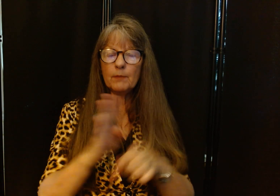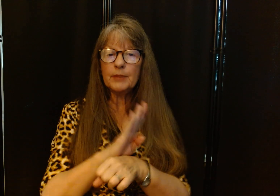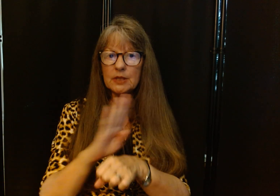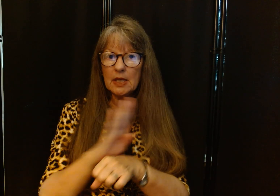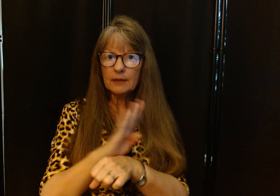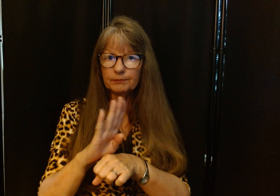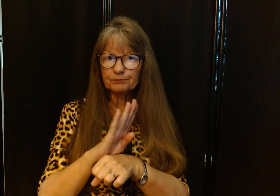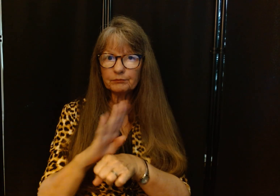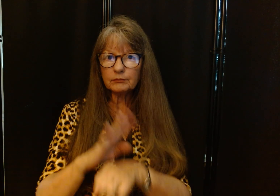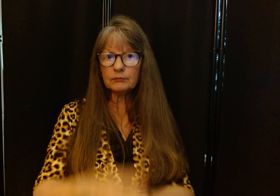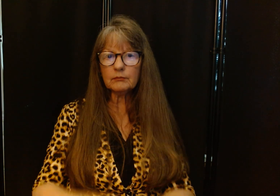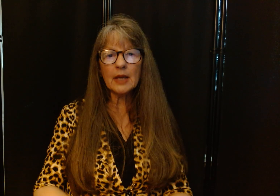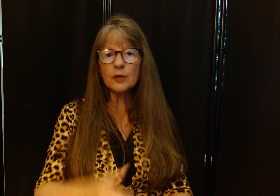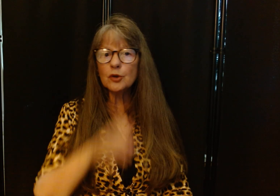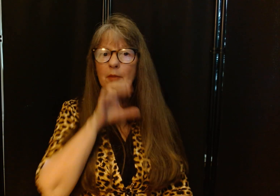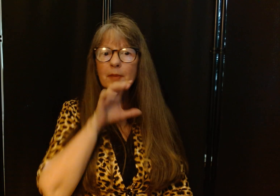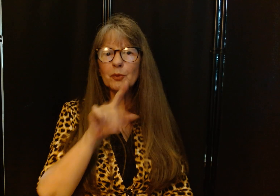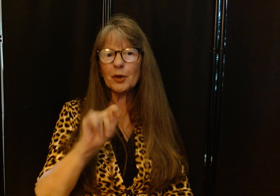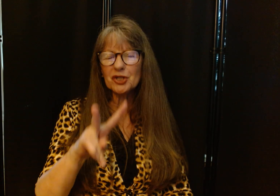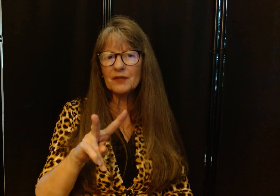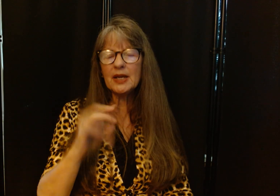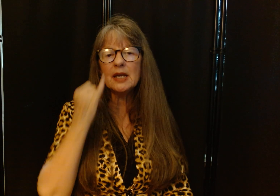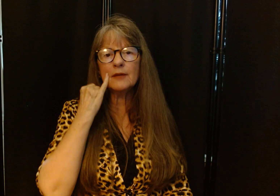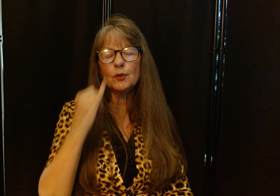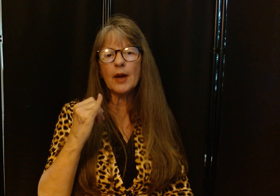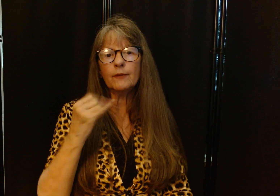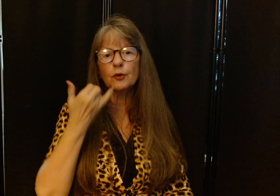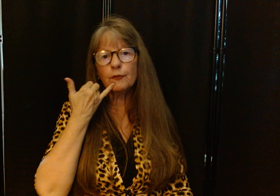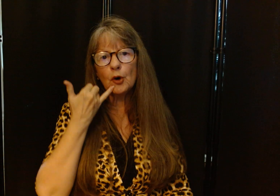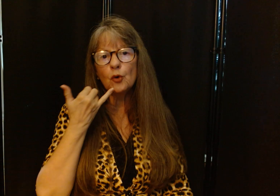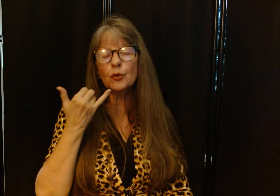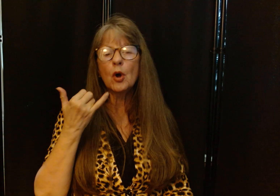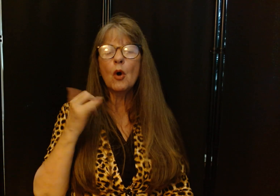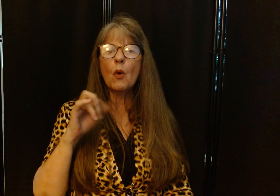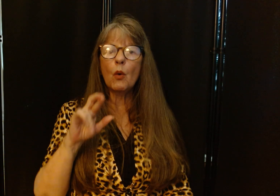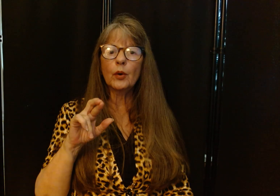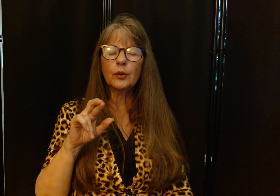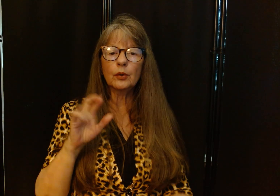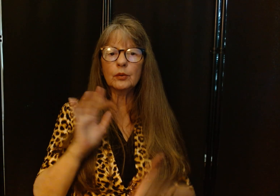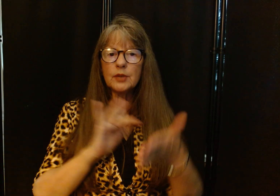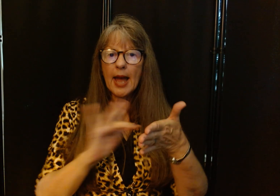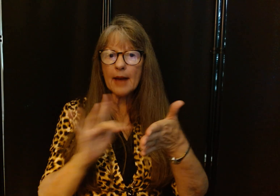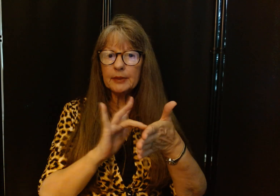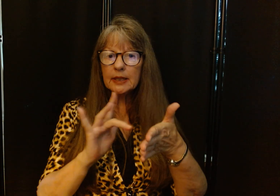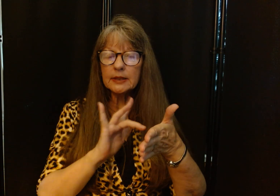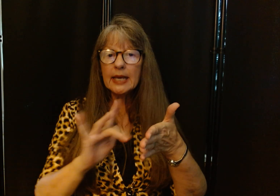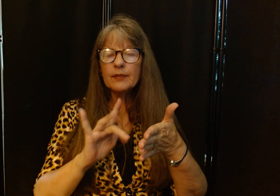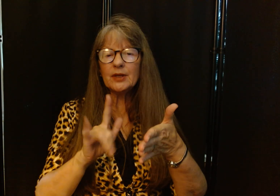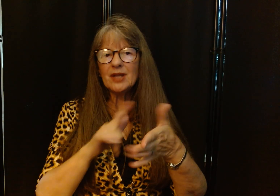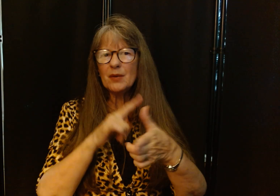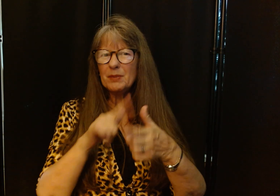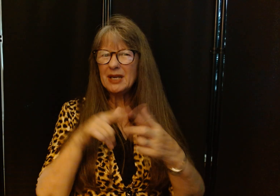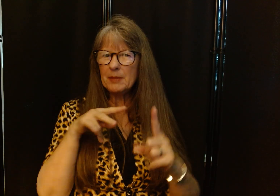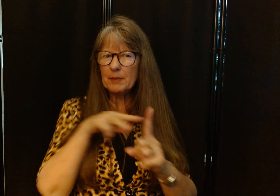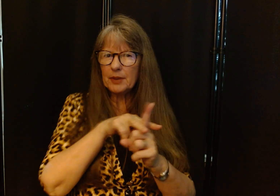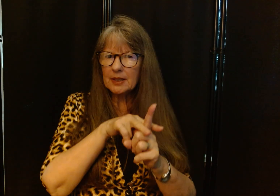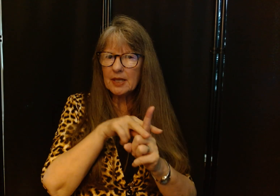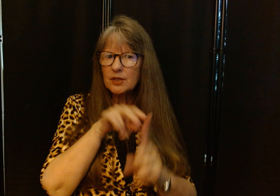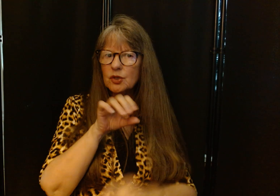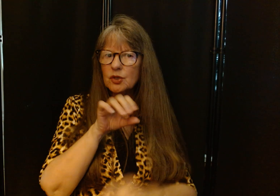busy, because you're not going to be able to watch TV. And if you have your phone or your tablet, then it would need to be plugged in. So you would